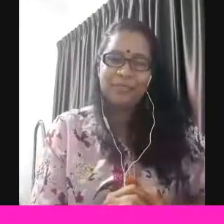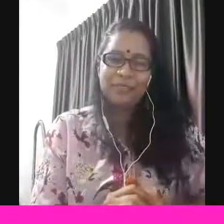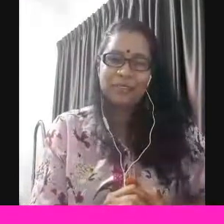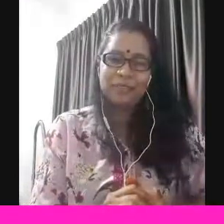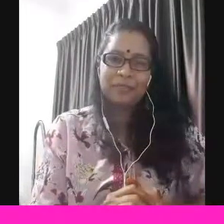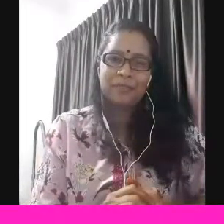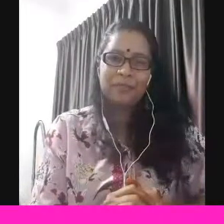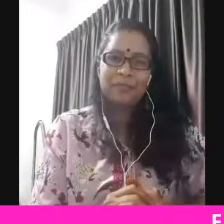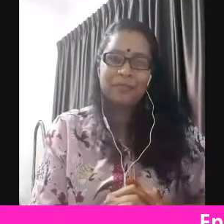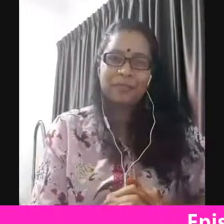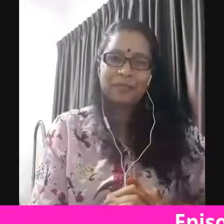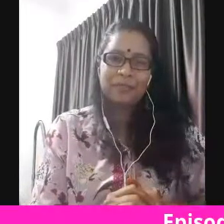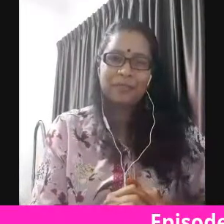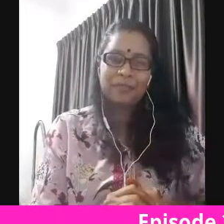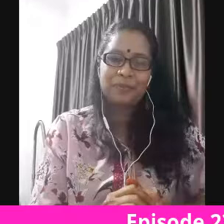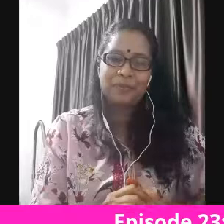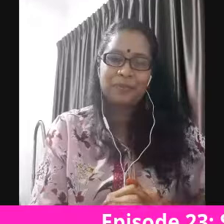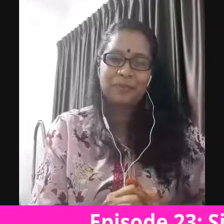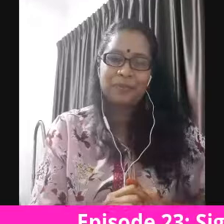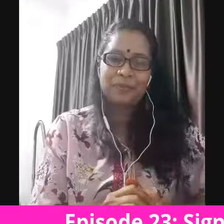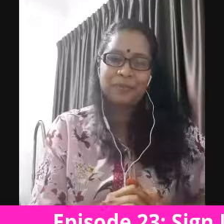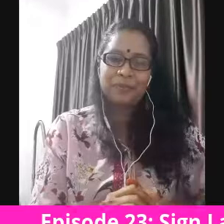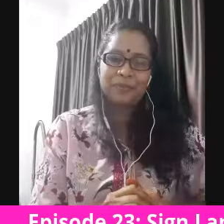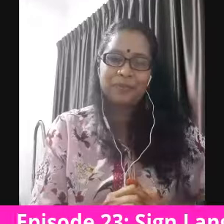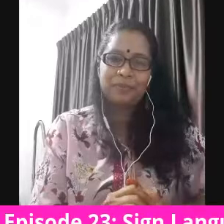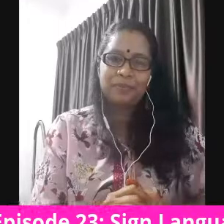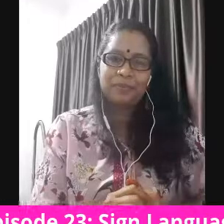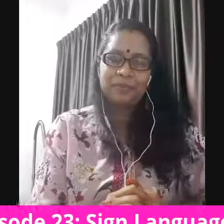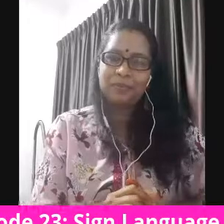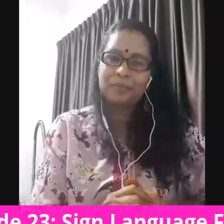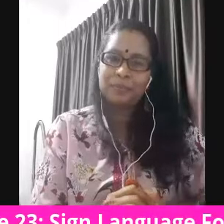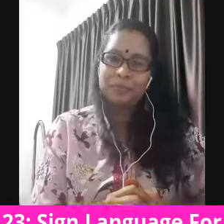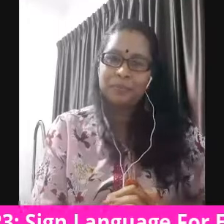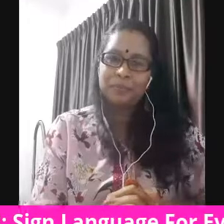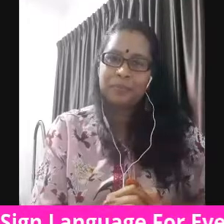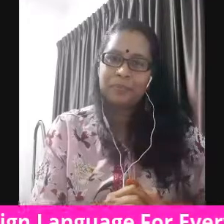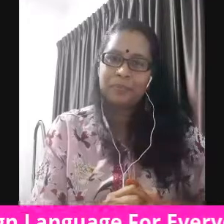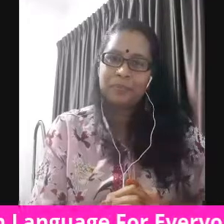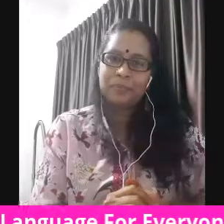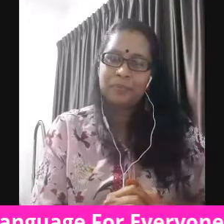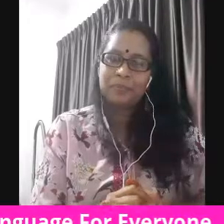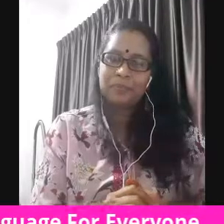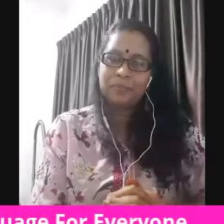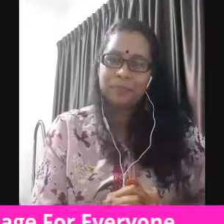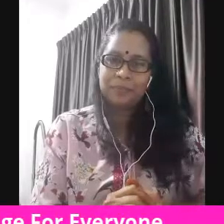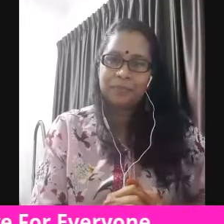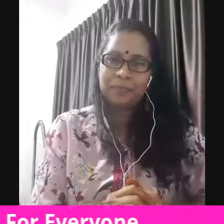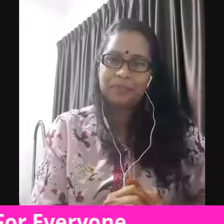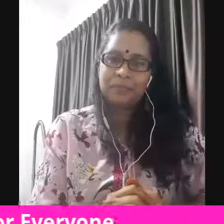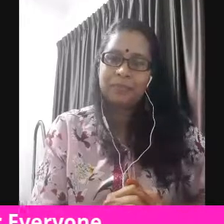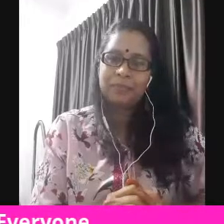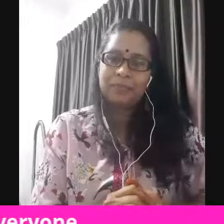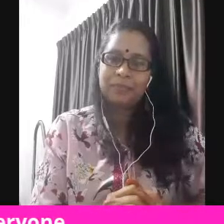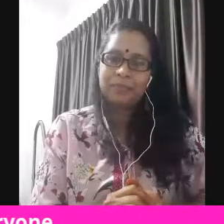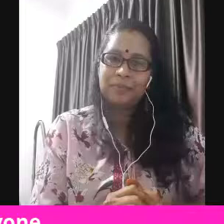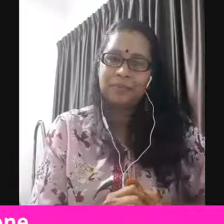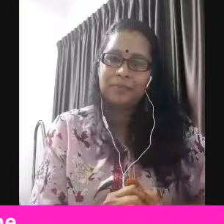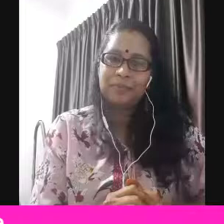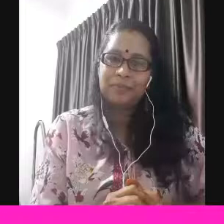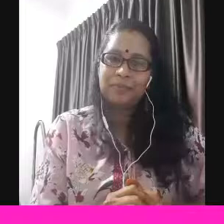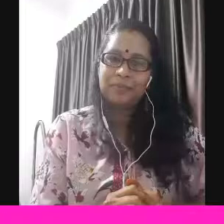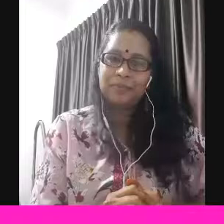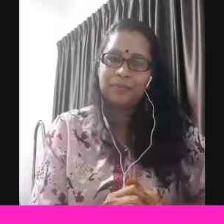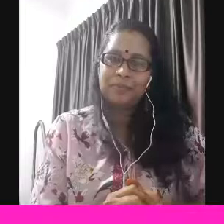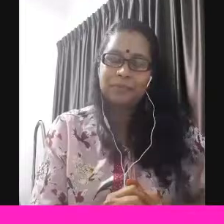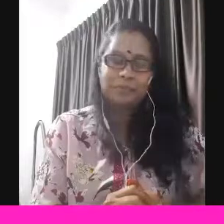Okay, Okay. so Speaking about that, also one more, Priya, about Yeah. current situation. I know